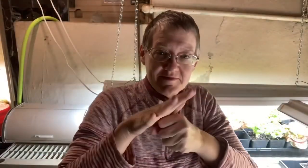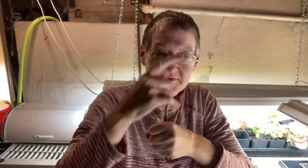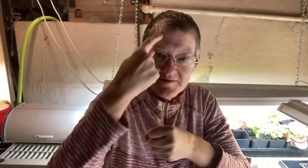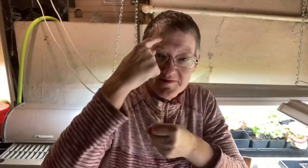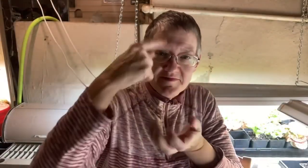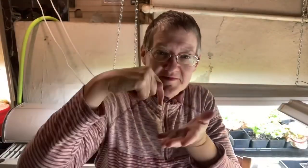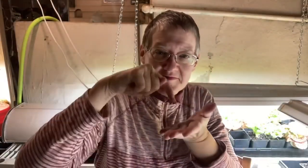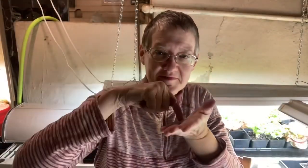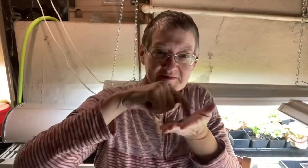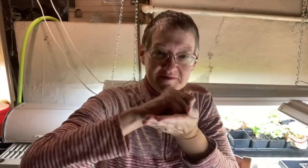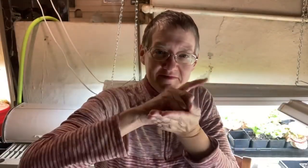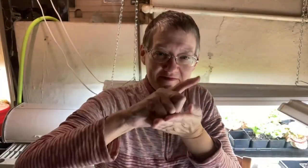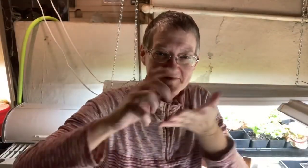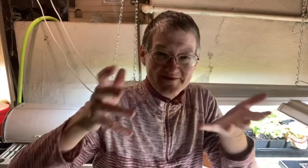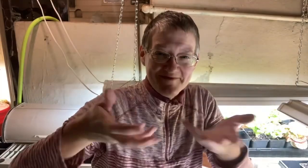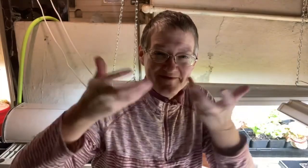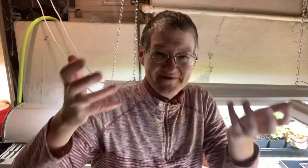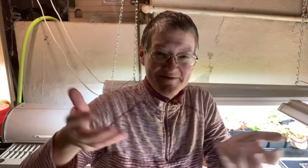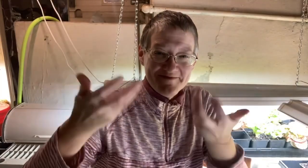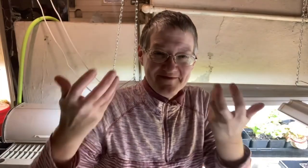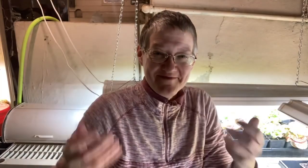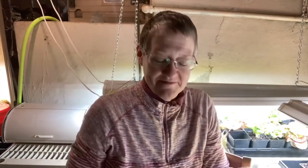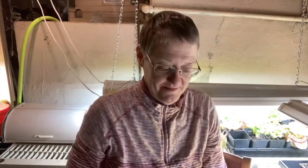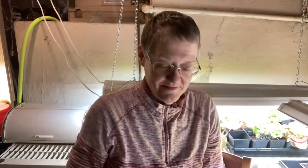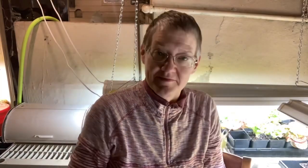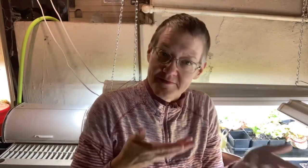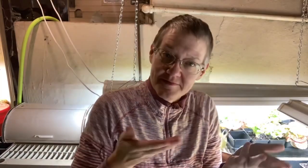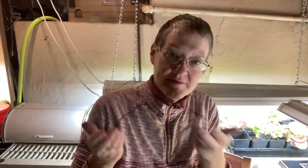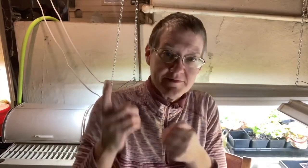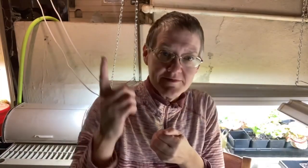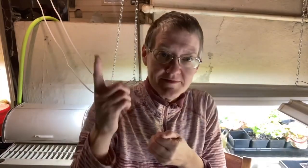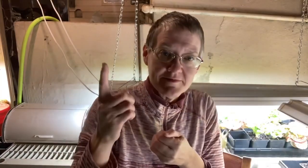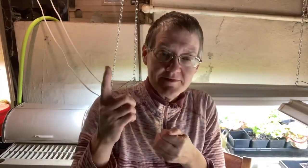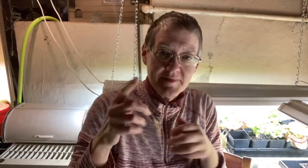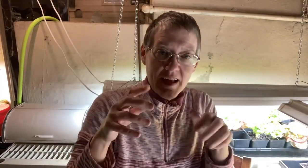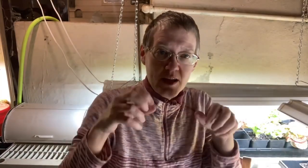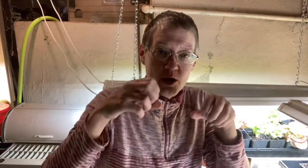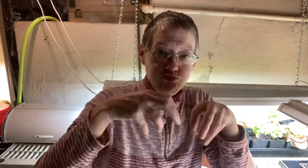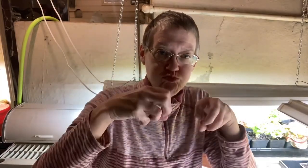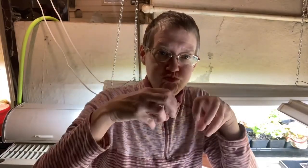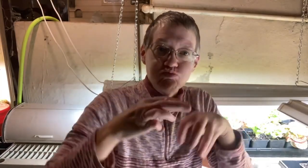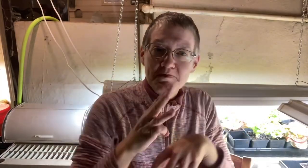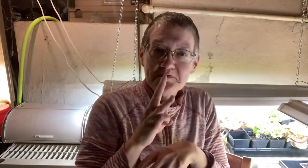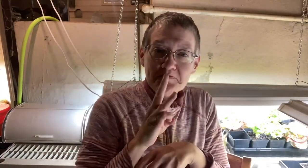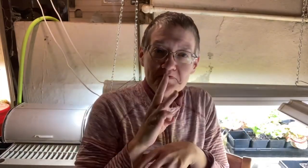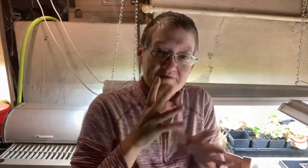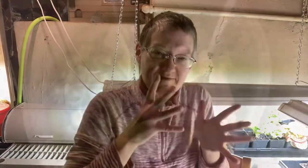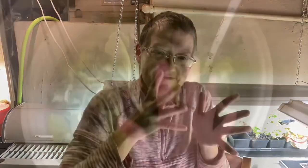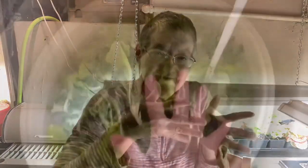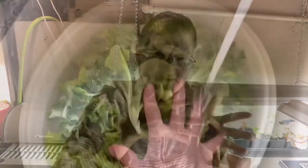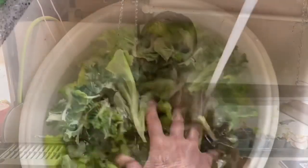This is going to be enough for this week's salads. Let's bring them upstairs and get them in some water.